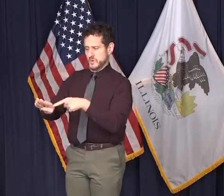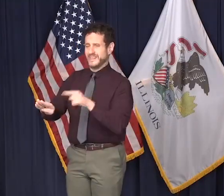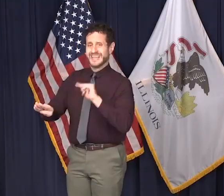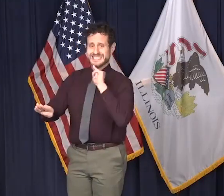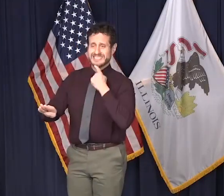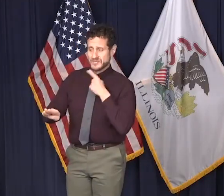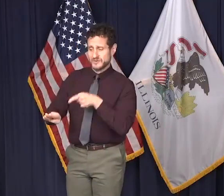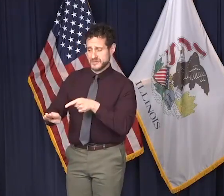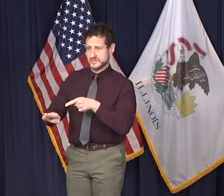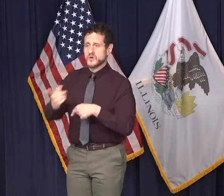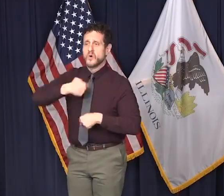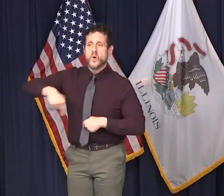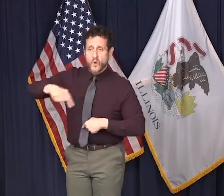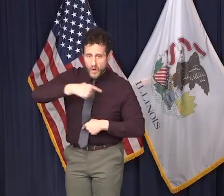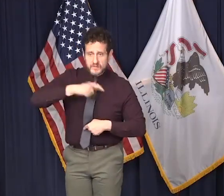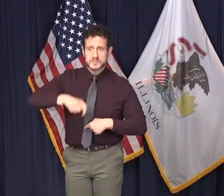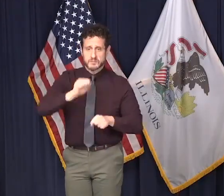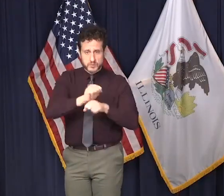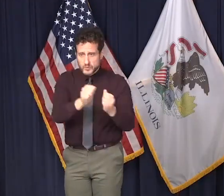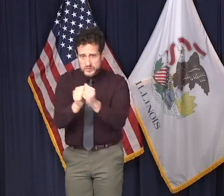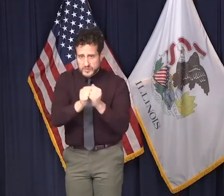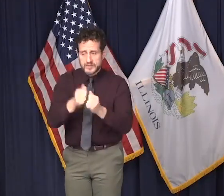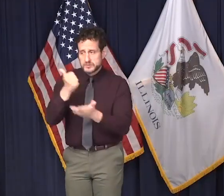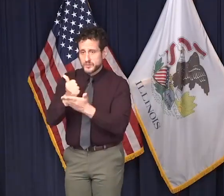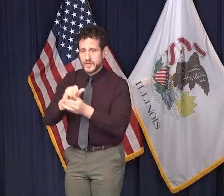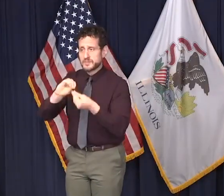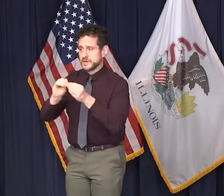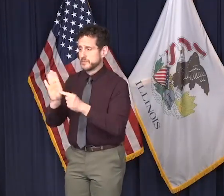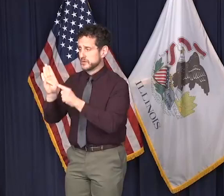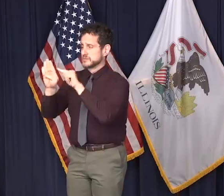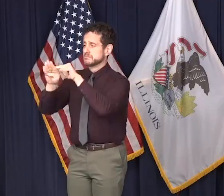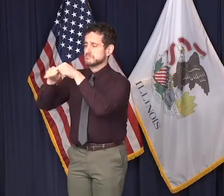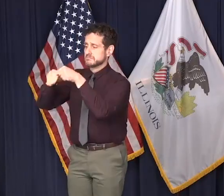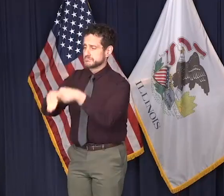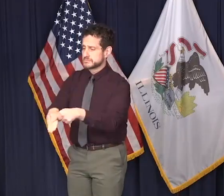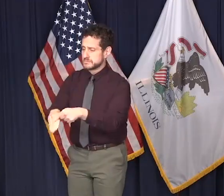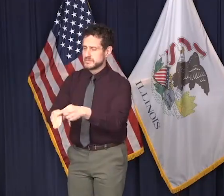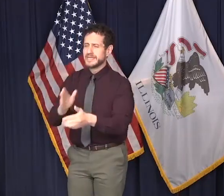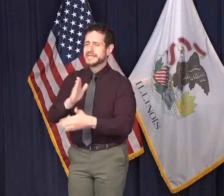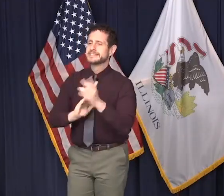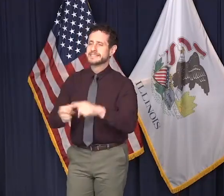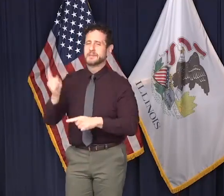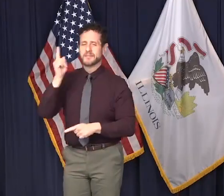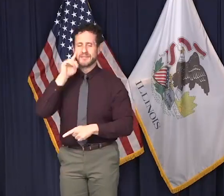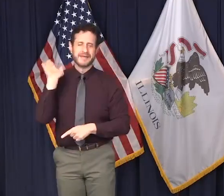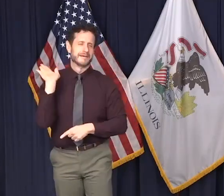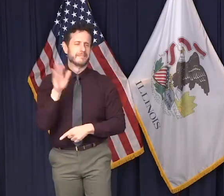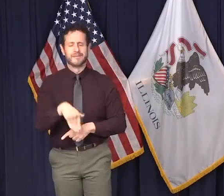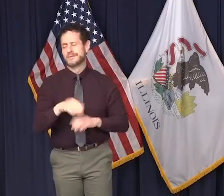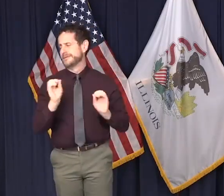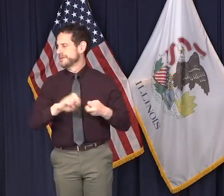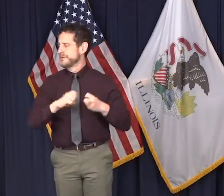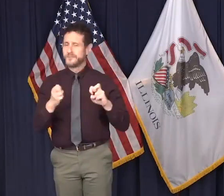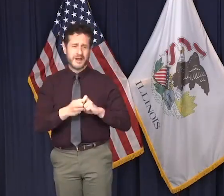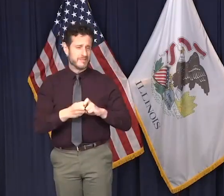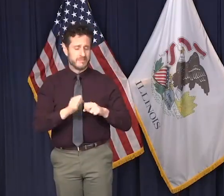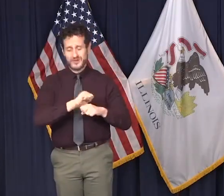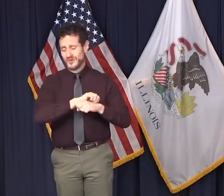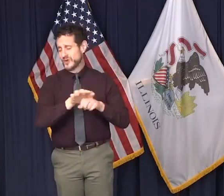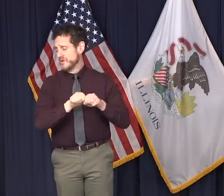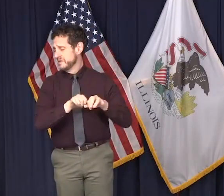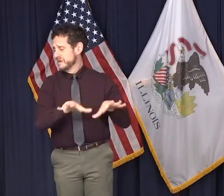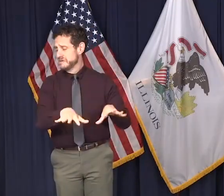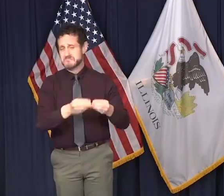down. There are those who mistakenly think, no problem, you can't eradicate the virus, and our numbers are so